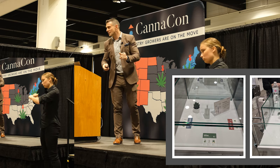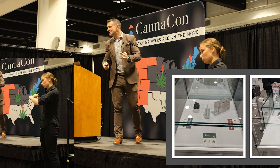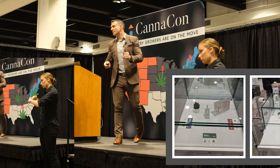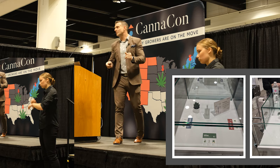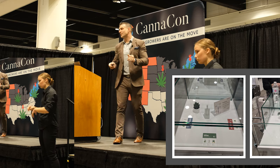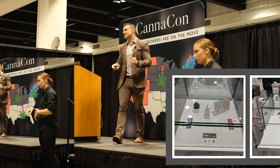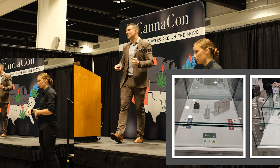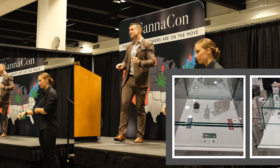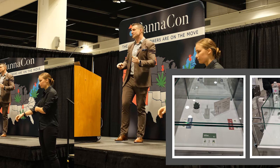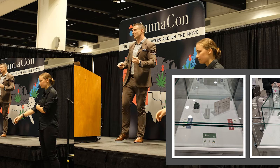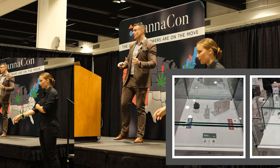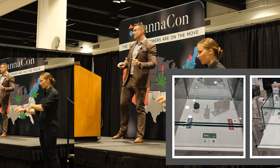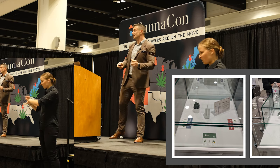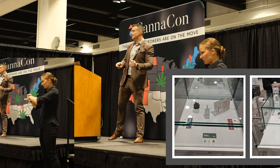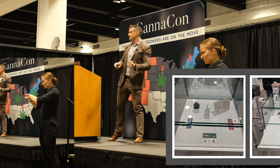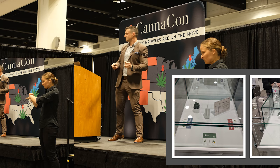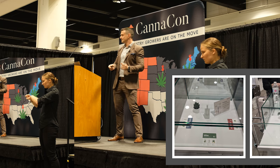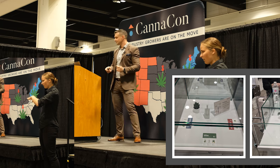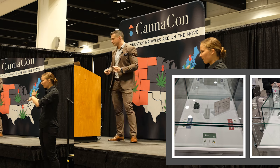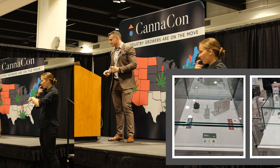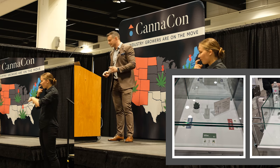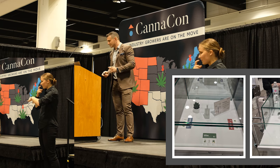that would go over top of, for example, the store window.